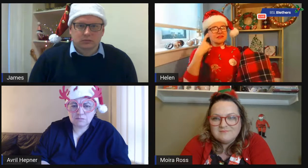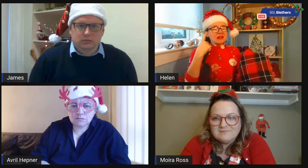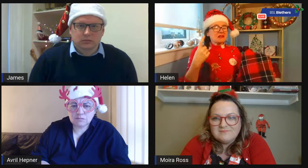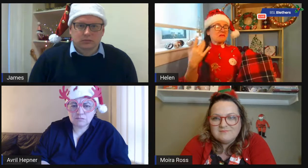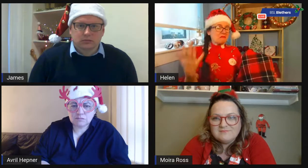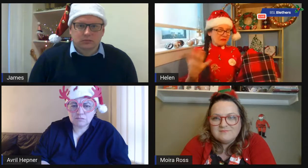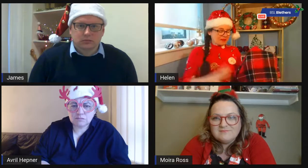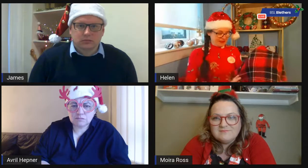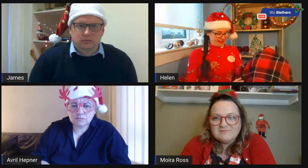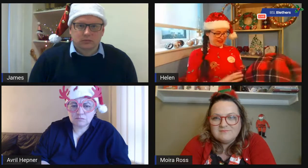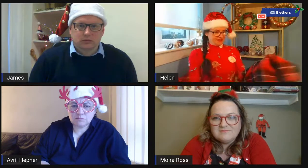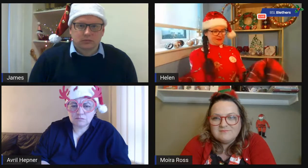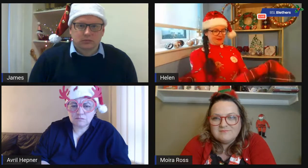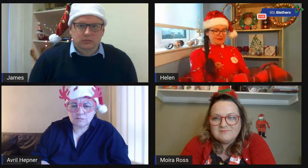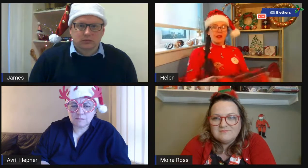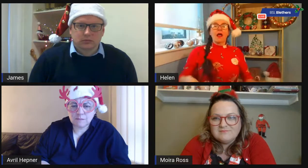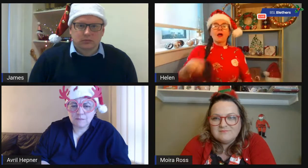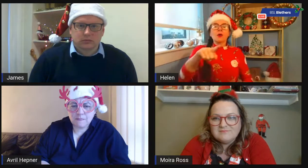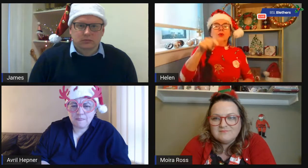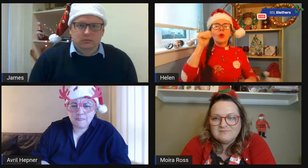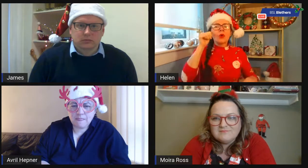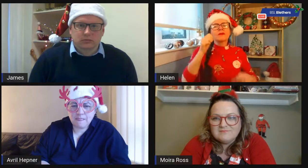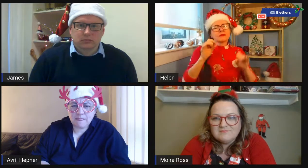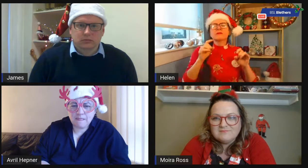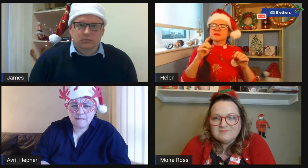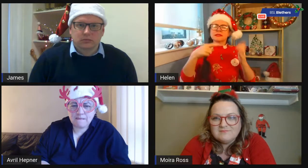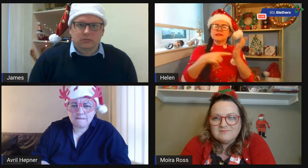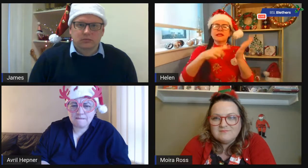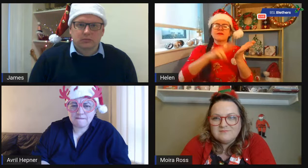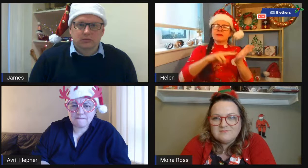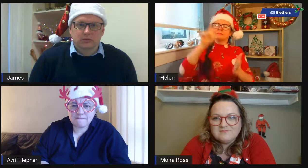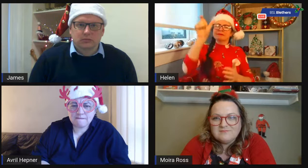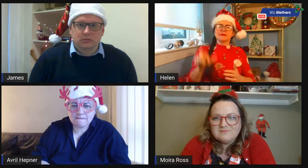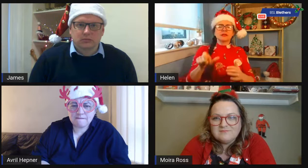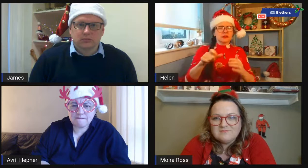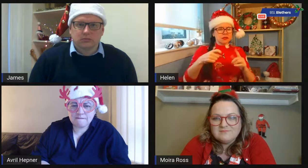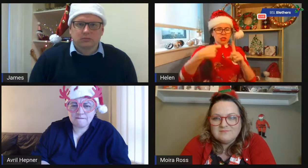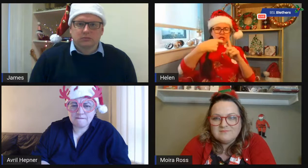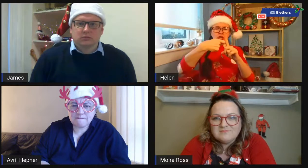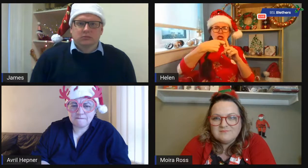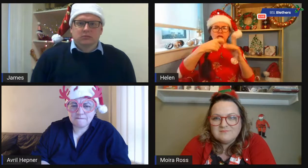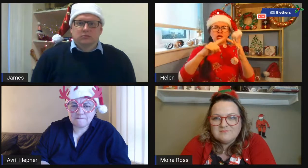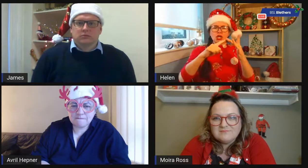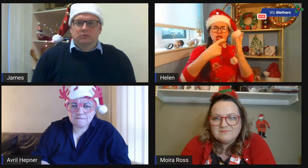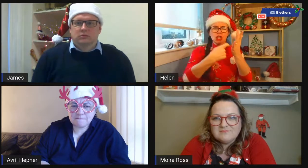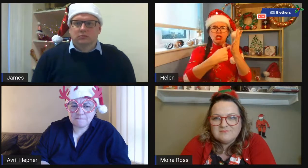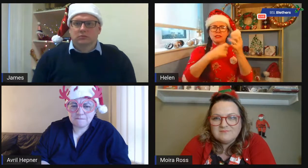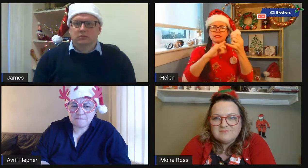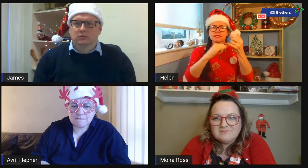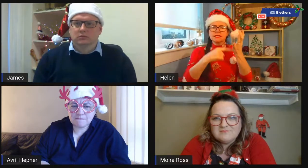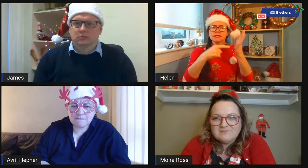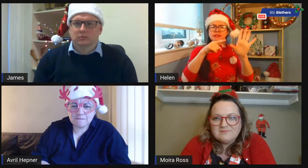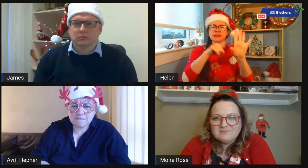Don't throw them out. You can reuse them. Now, on the TV, you will